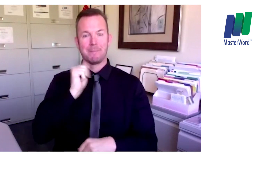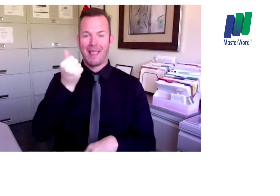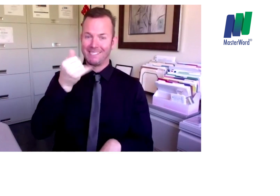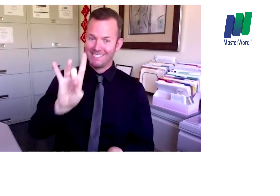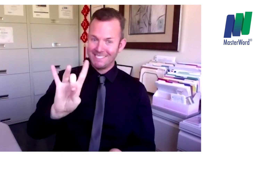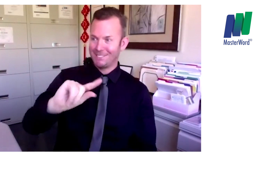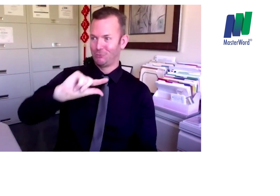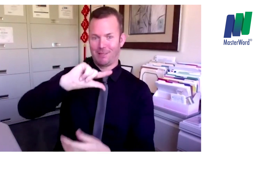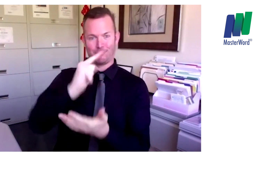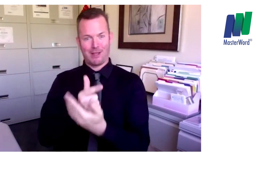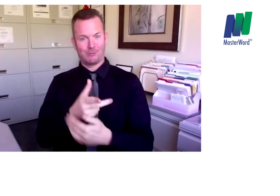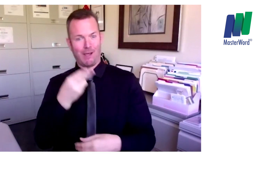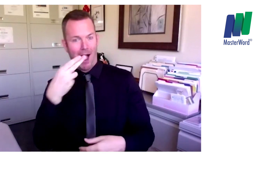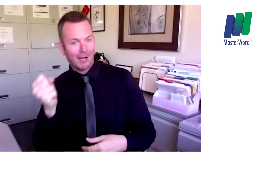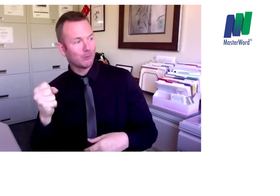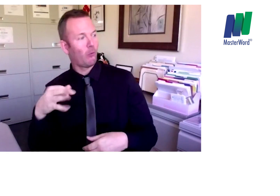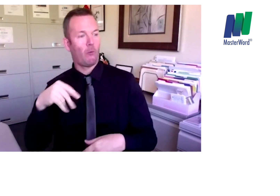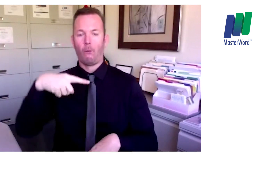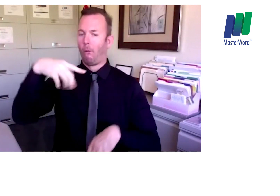quite oppressive.